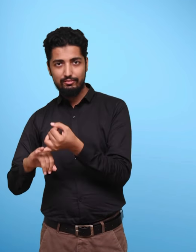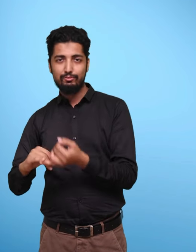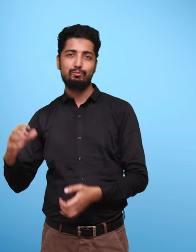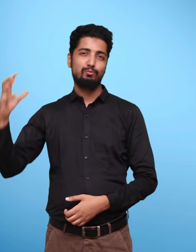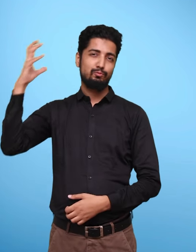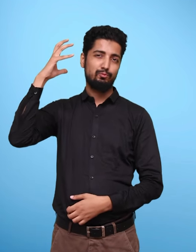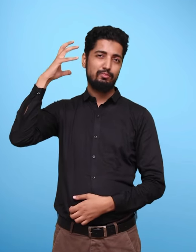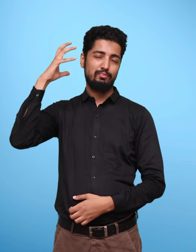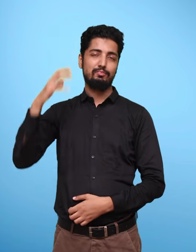S-s-sun.